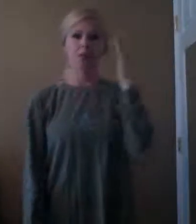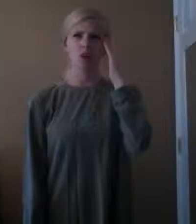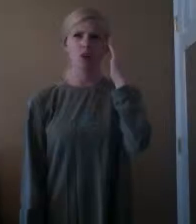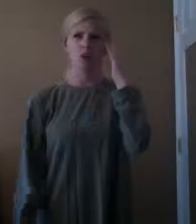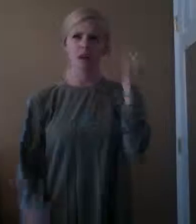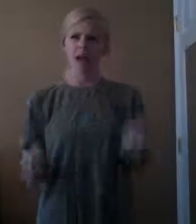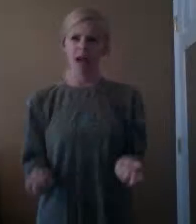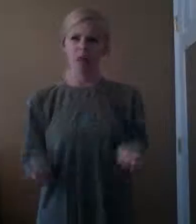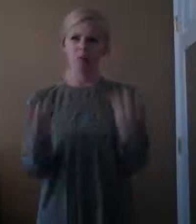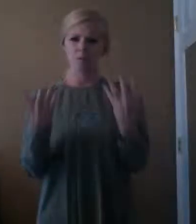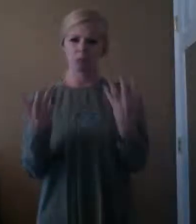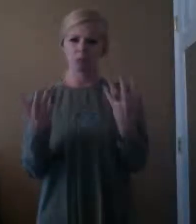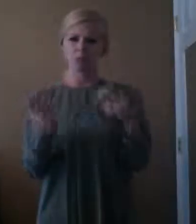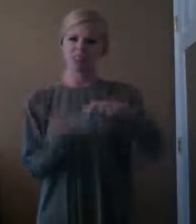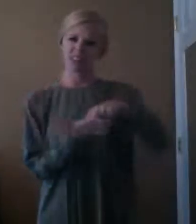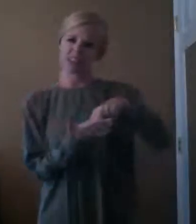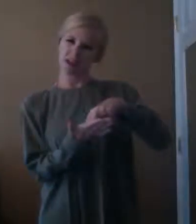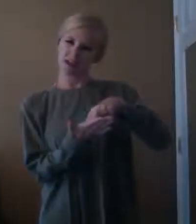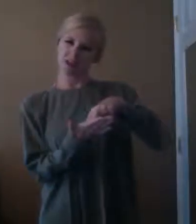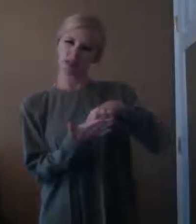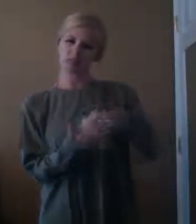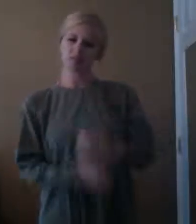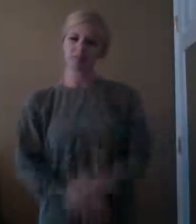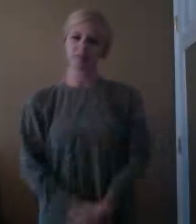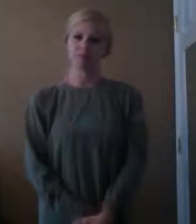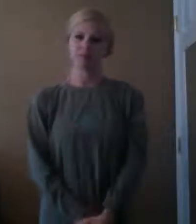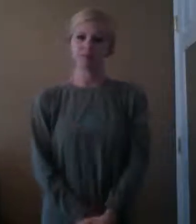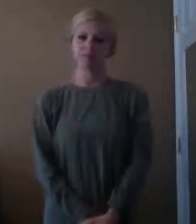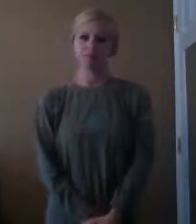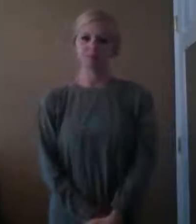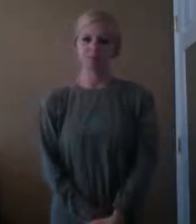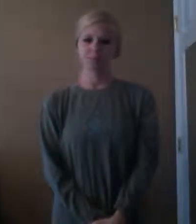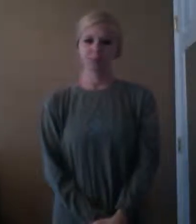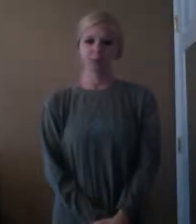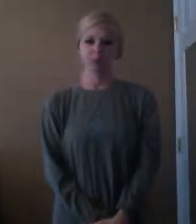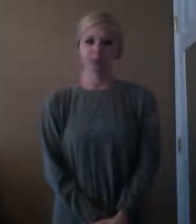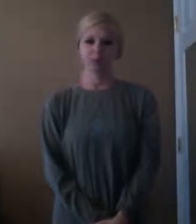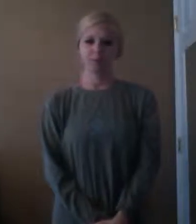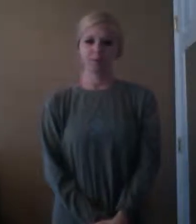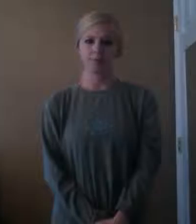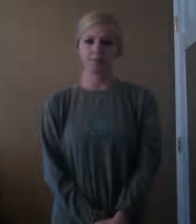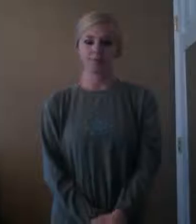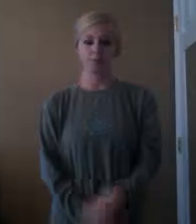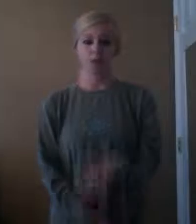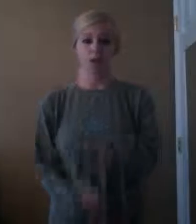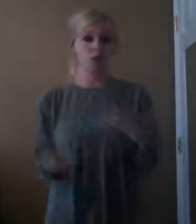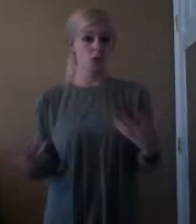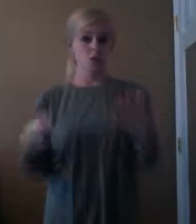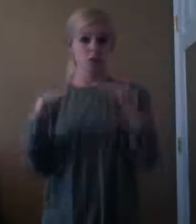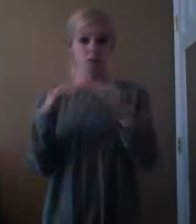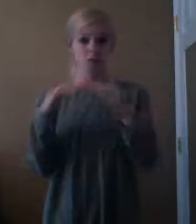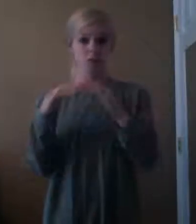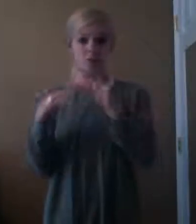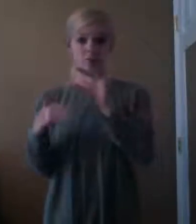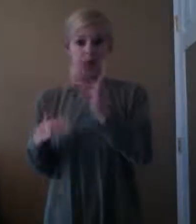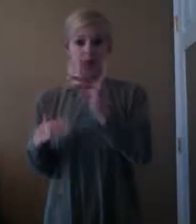much is this skateboard. So we've got 8 times 1, 2, 3,